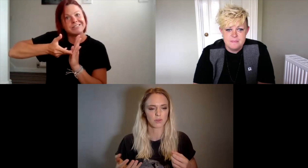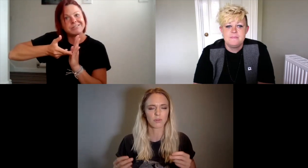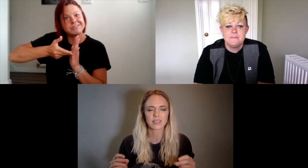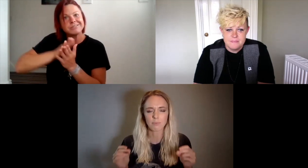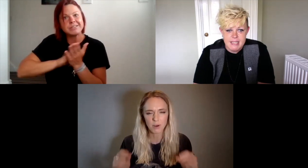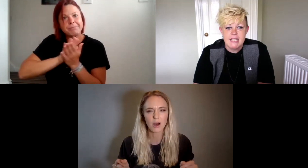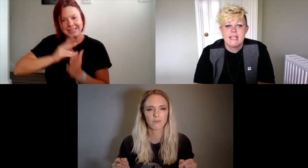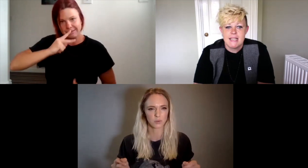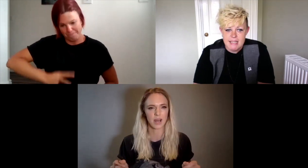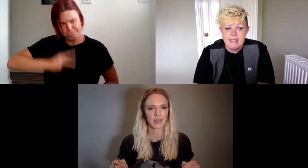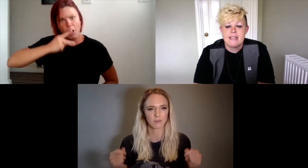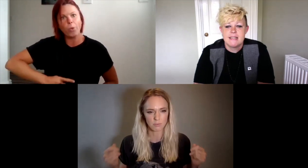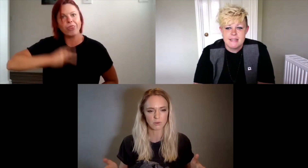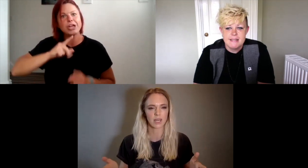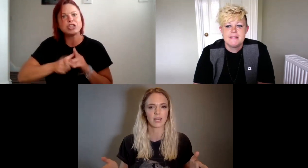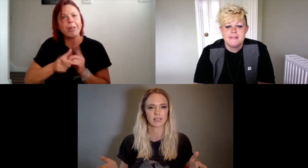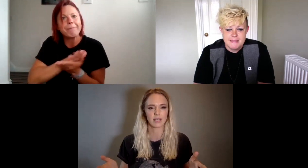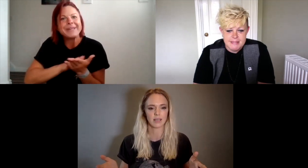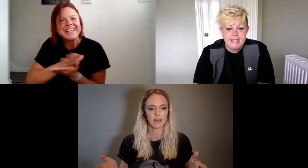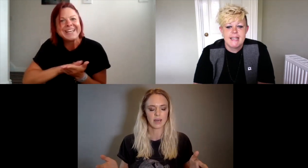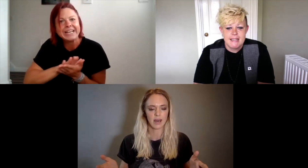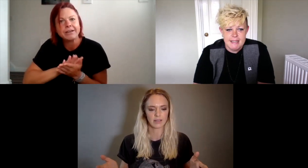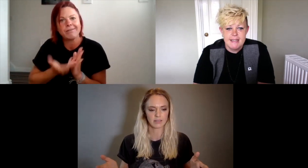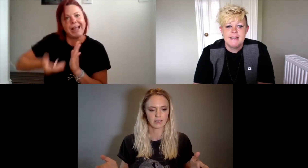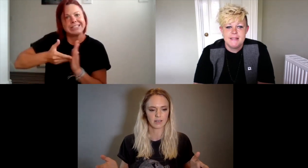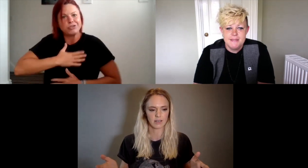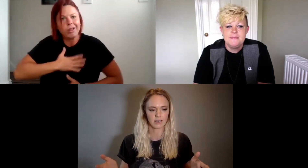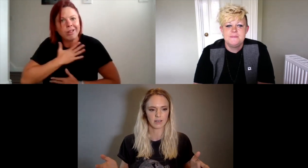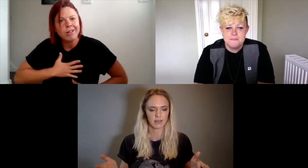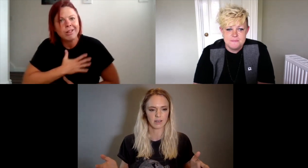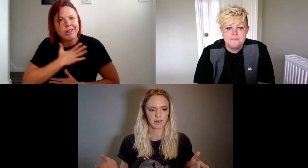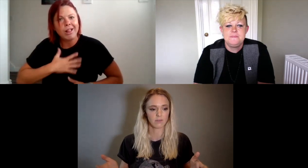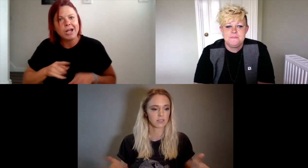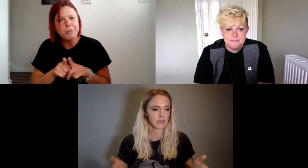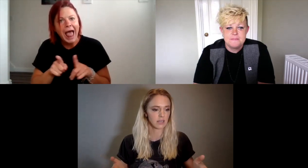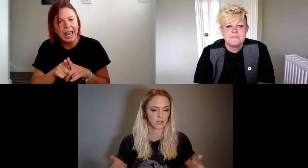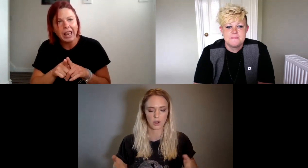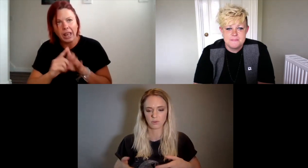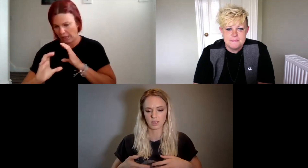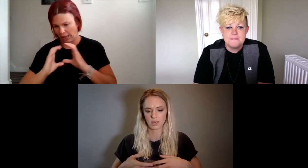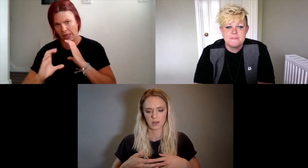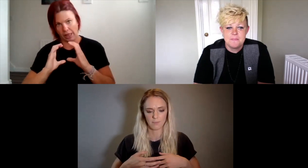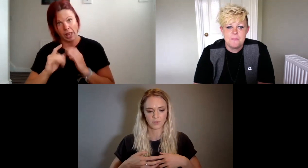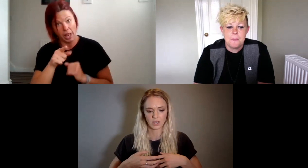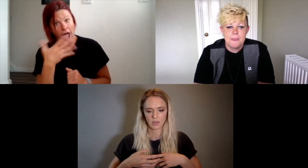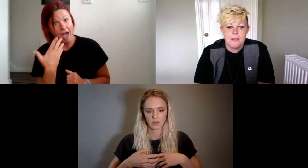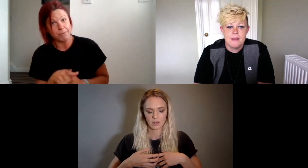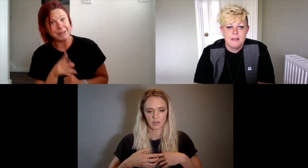so I thought that's the perfect way of communicating. And I've seen, you know,